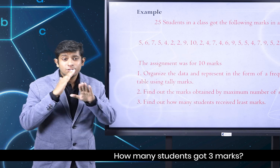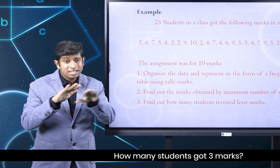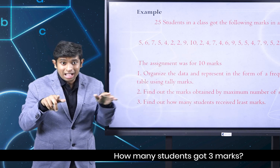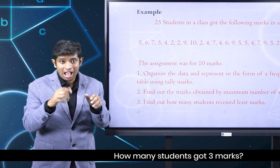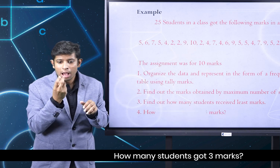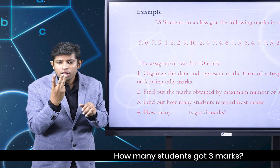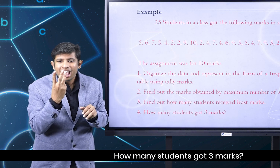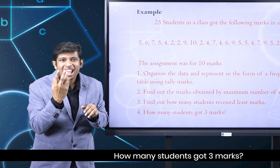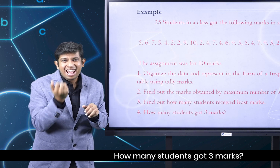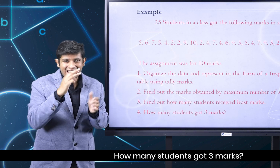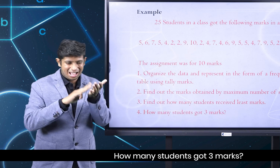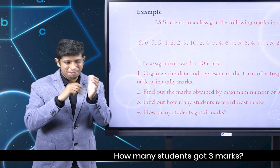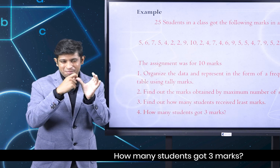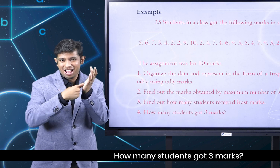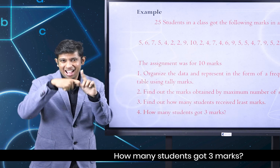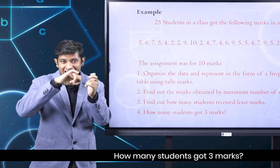How many students got 3 marks?